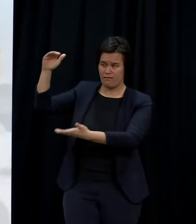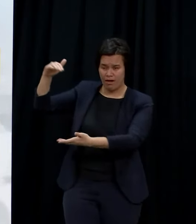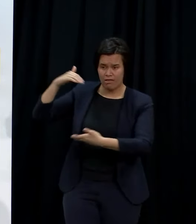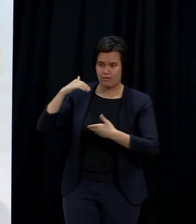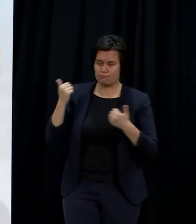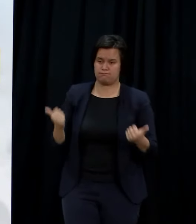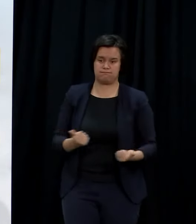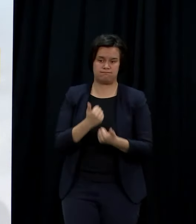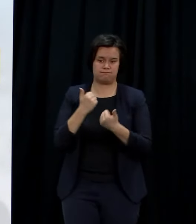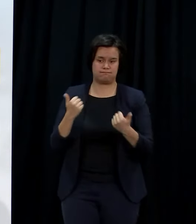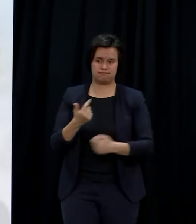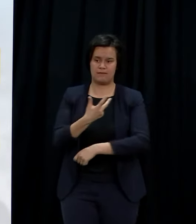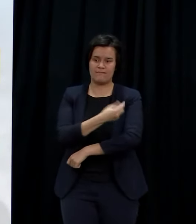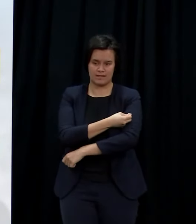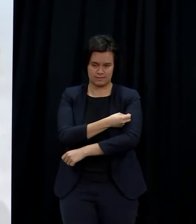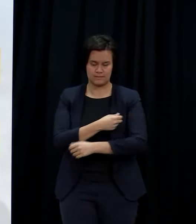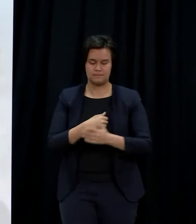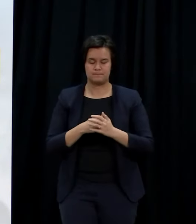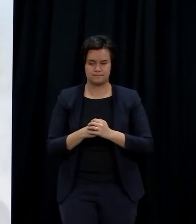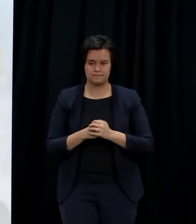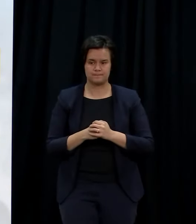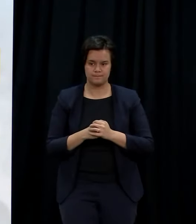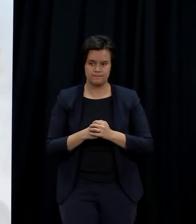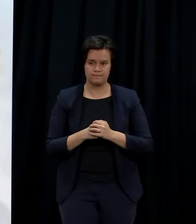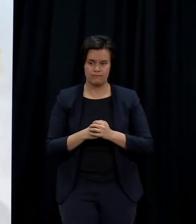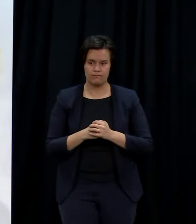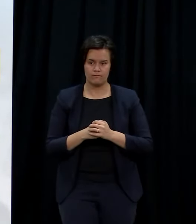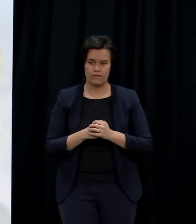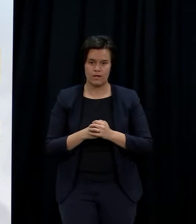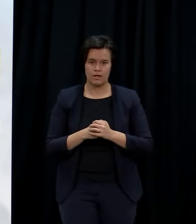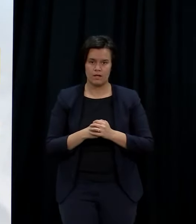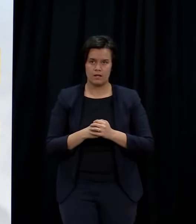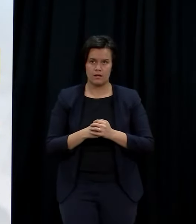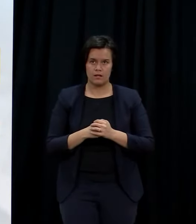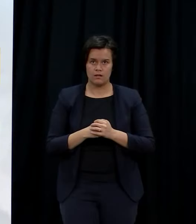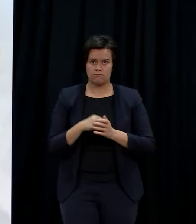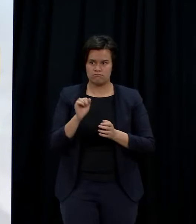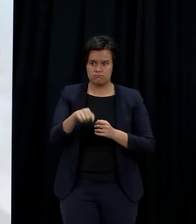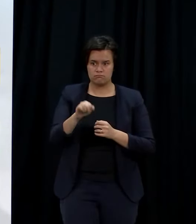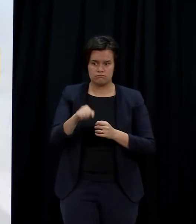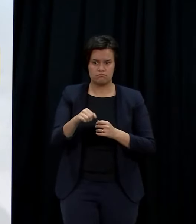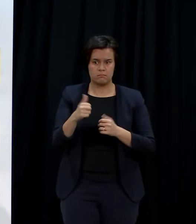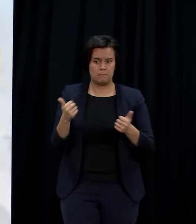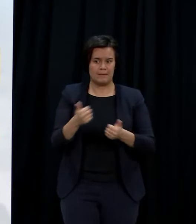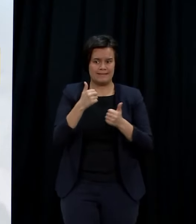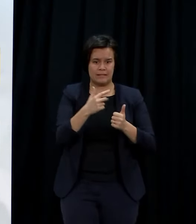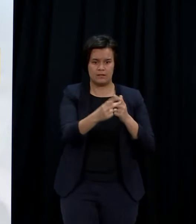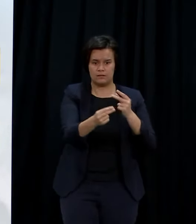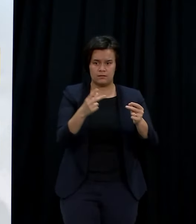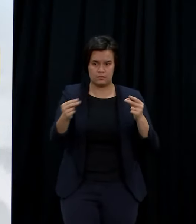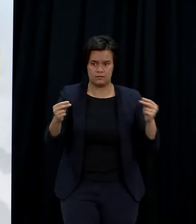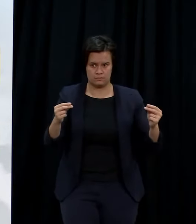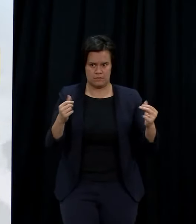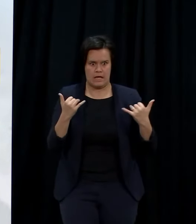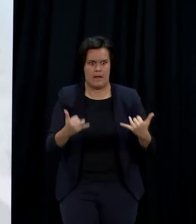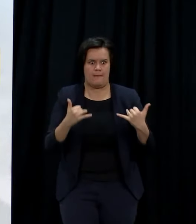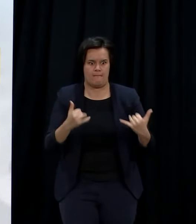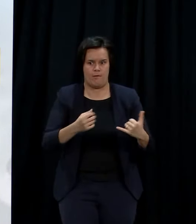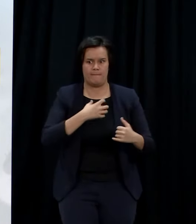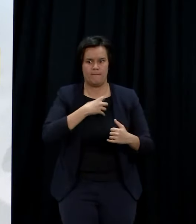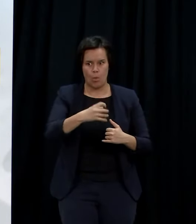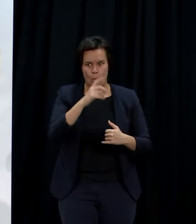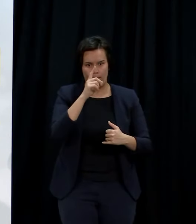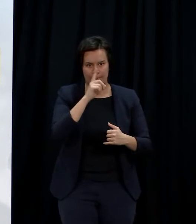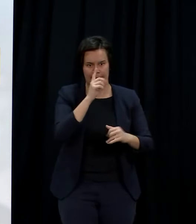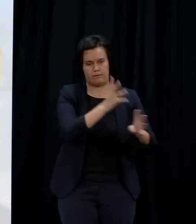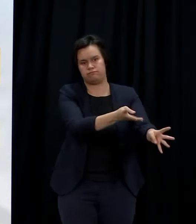period, you'll know, of course, that we had modelled around, very high rates, but what we're seeing at the moment is extraordinary. So we're working hard on